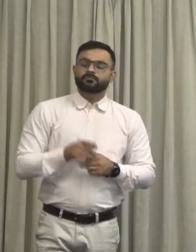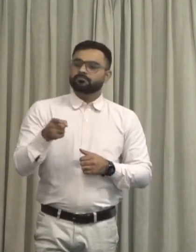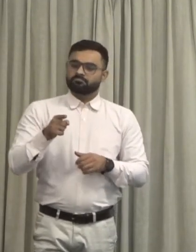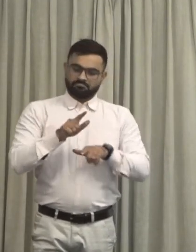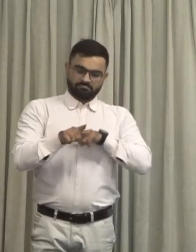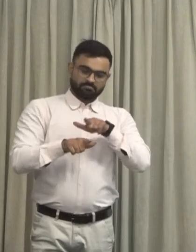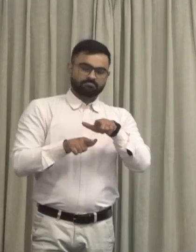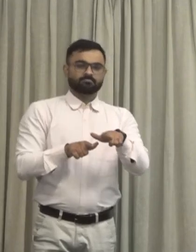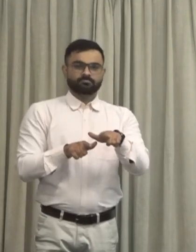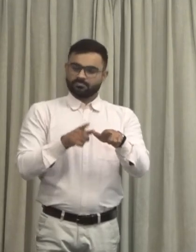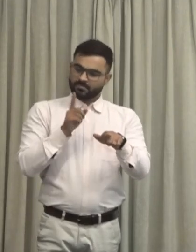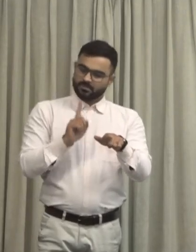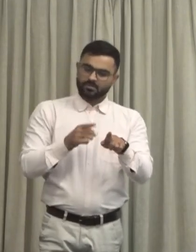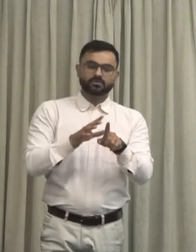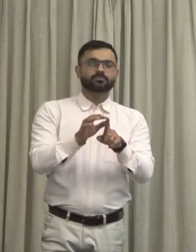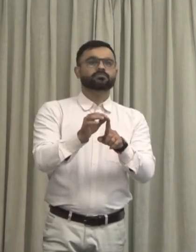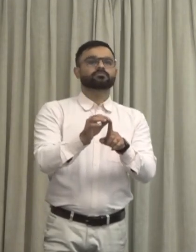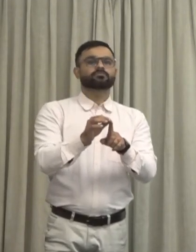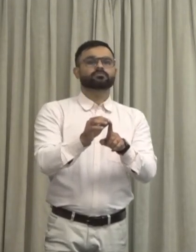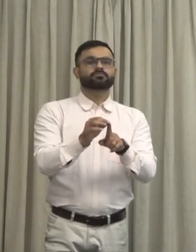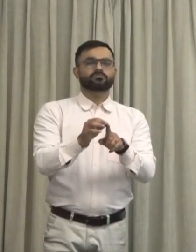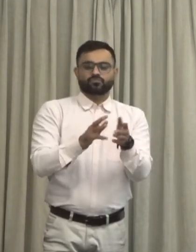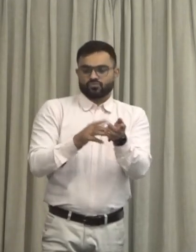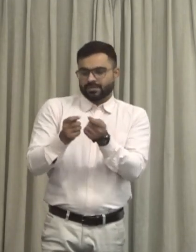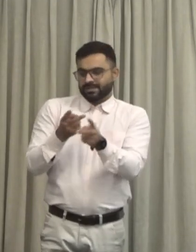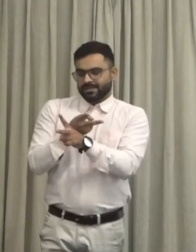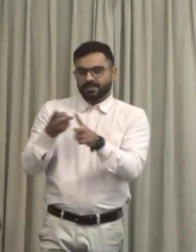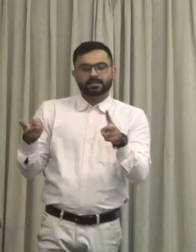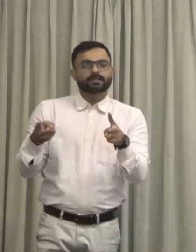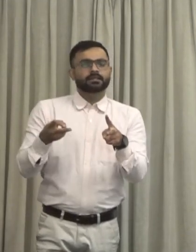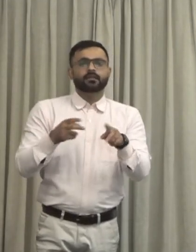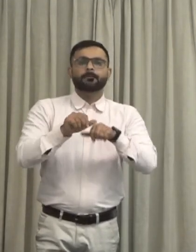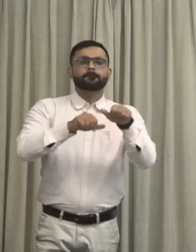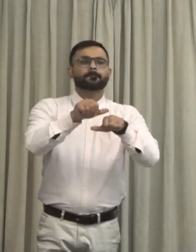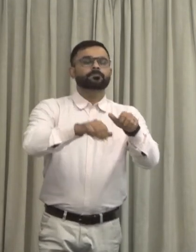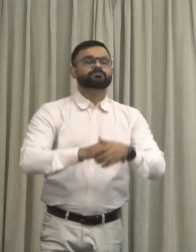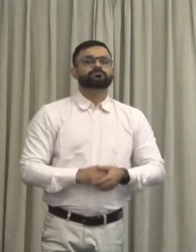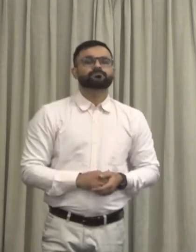the steps that should be taken in operationalizing this procedure?